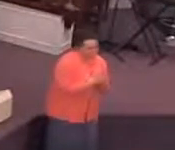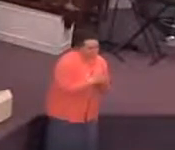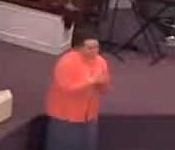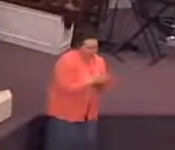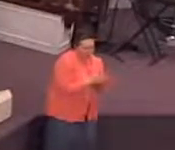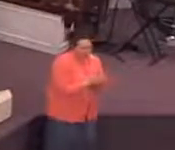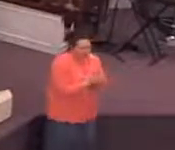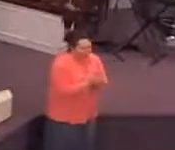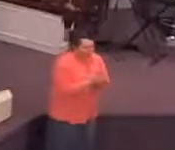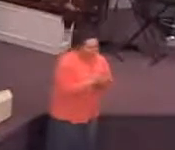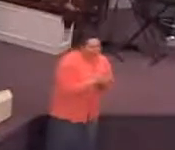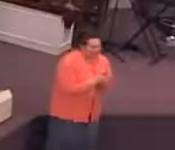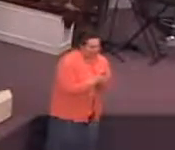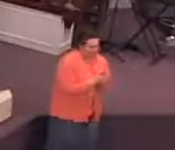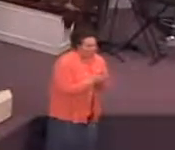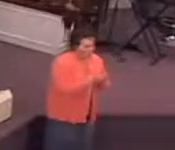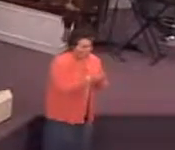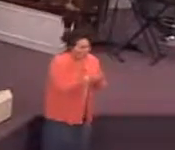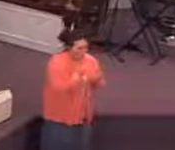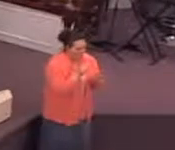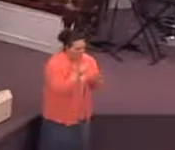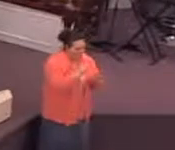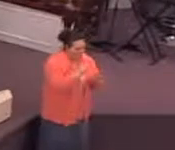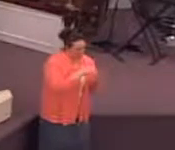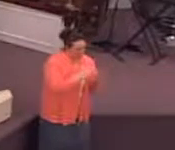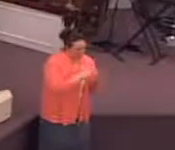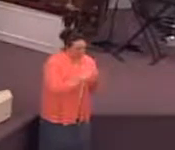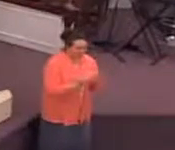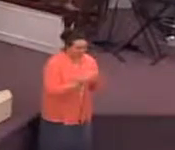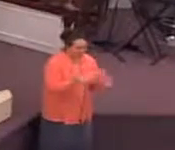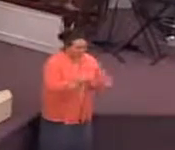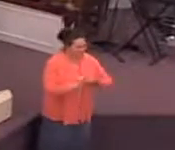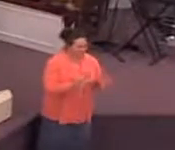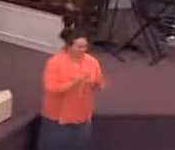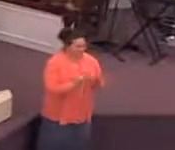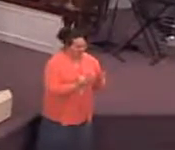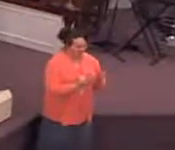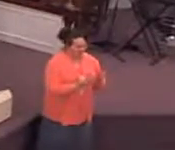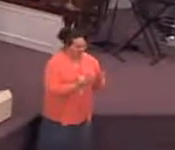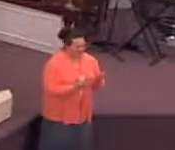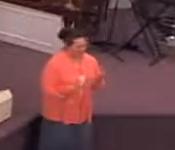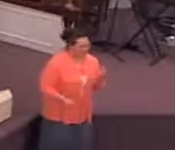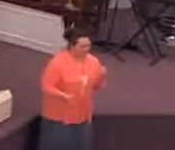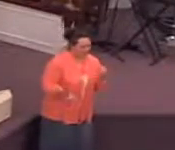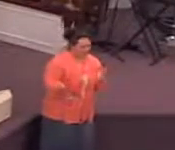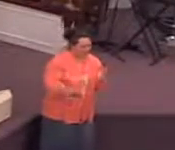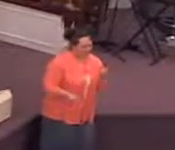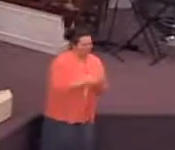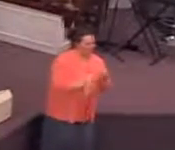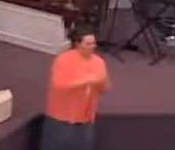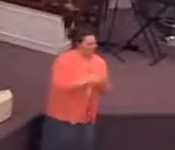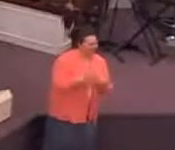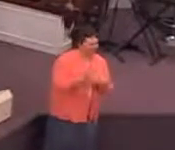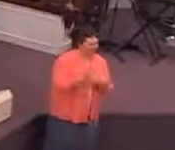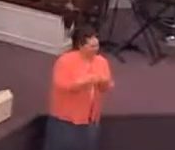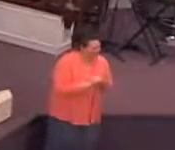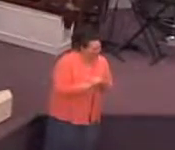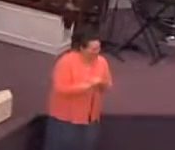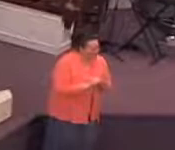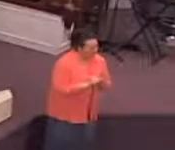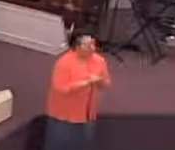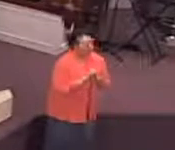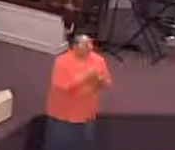just need to pile on a whole lot more. And so wherever we're at, amen, why don't we ask God to help us in that